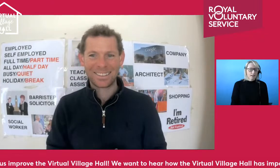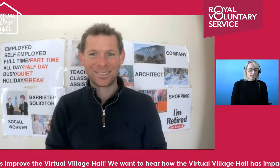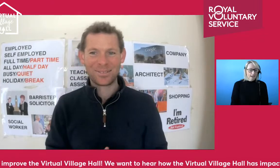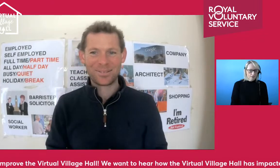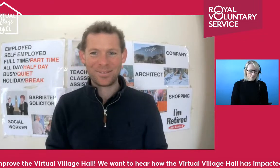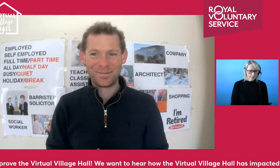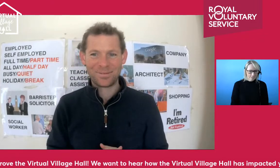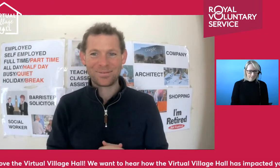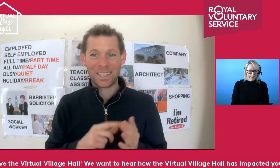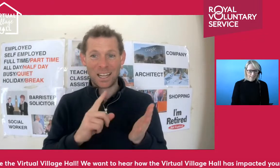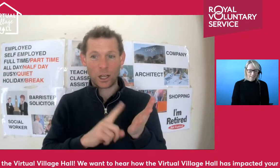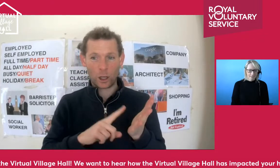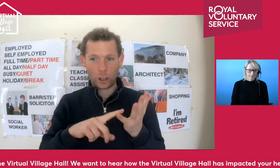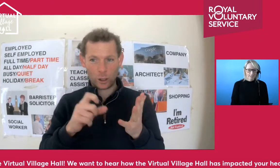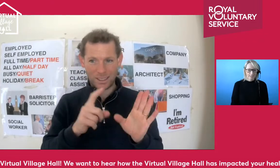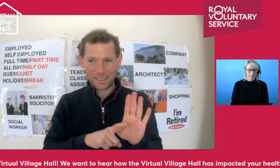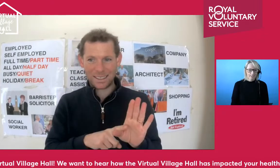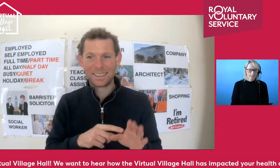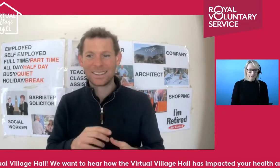Good morning, Erin